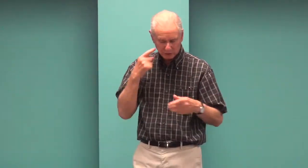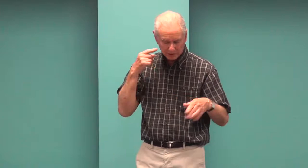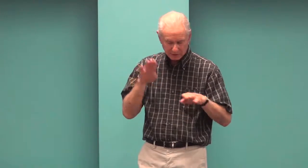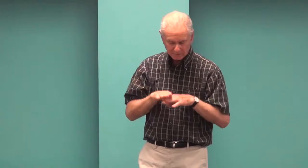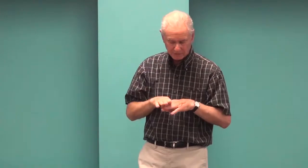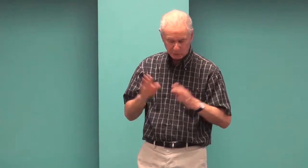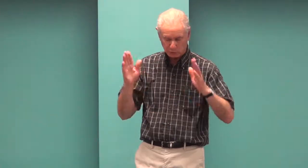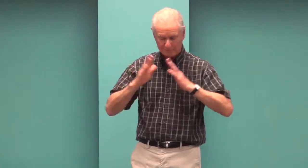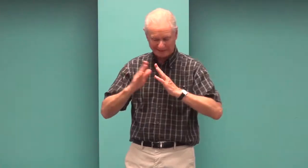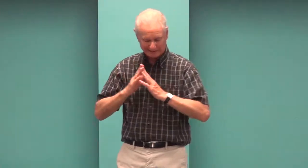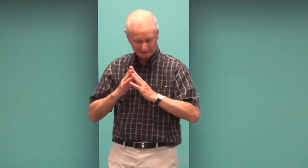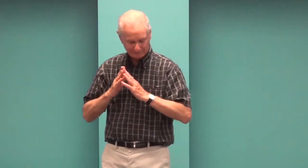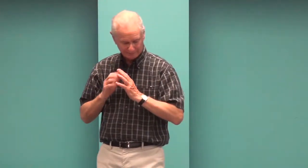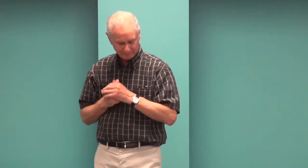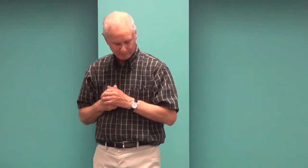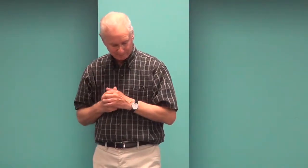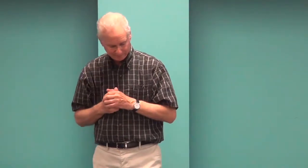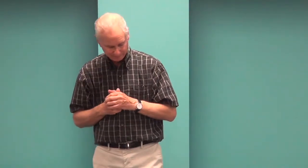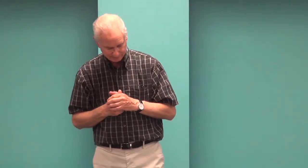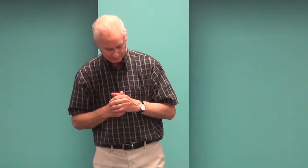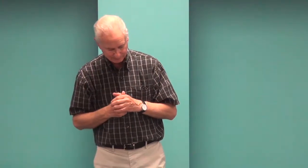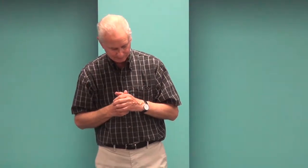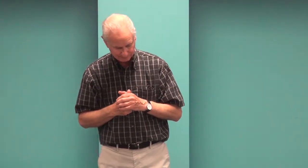He would like to make philosophy more accessible